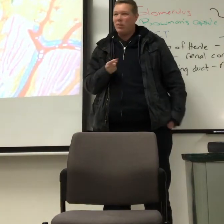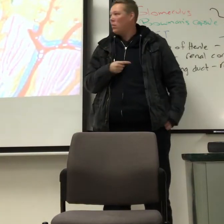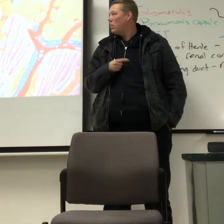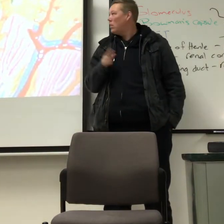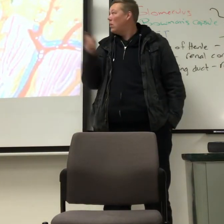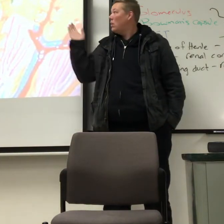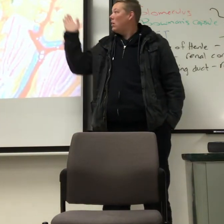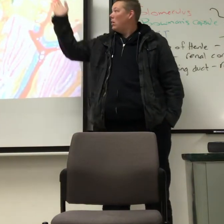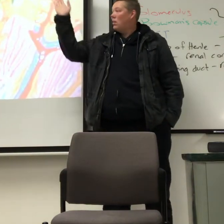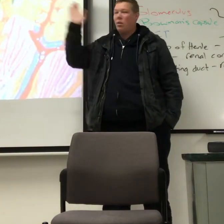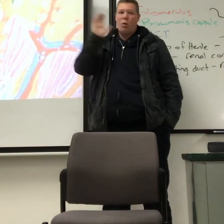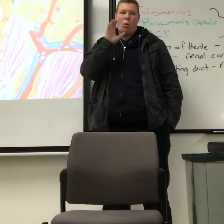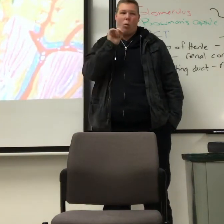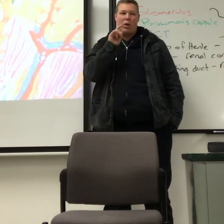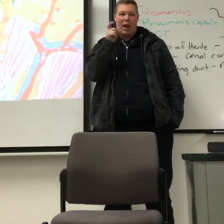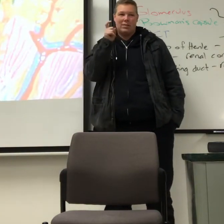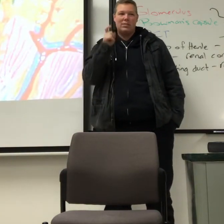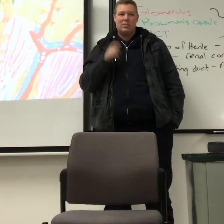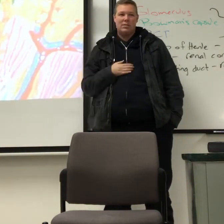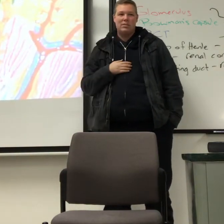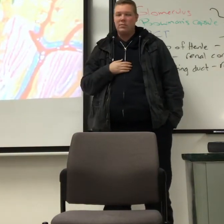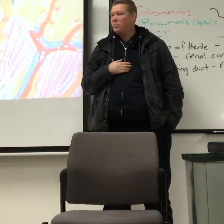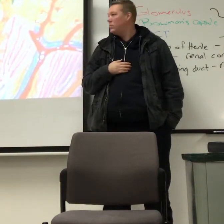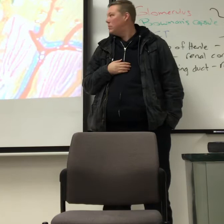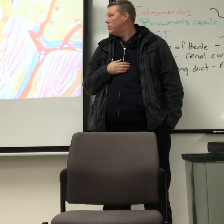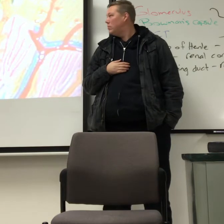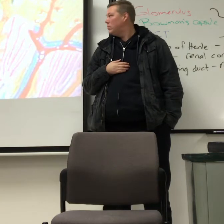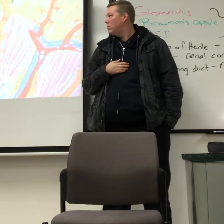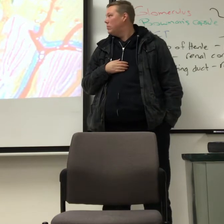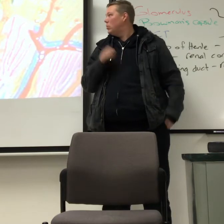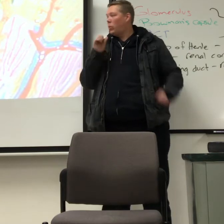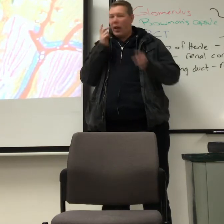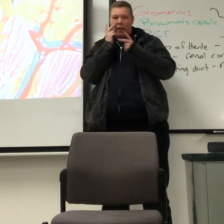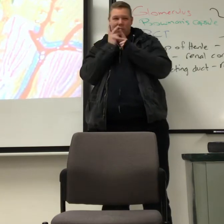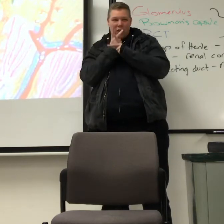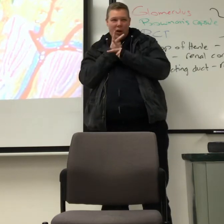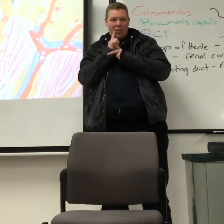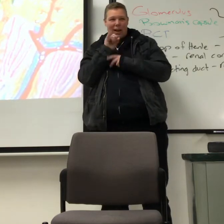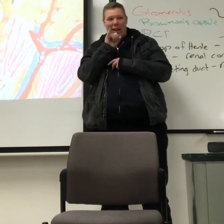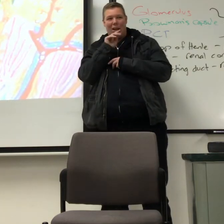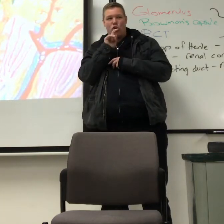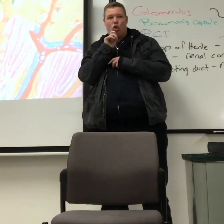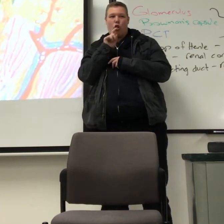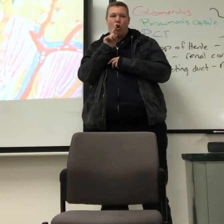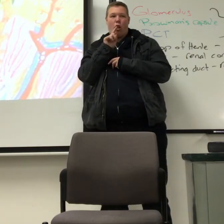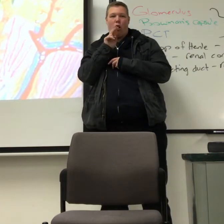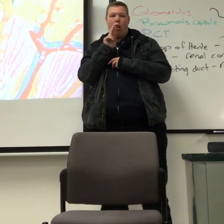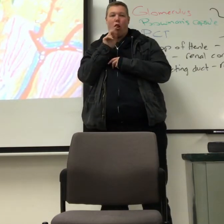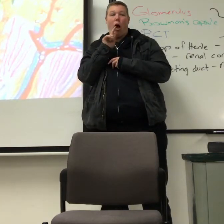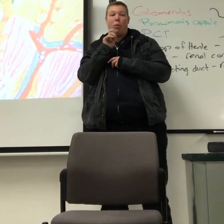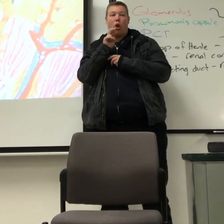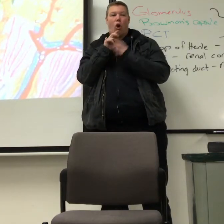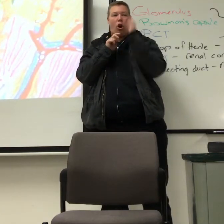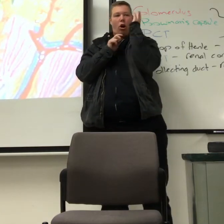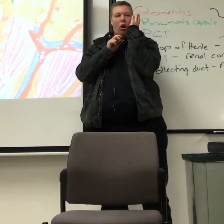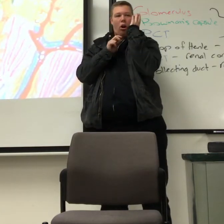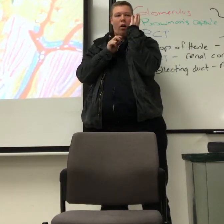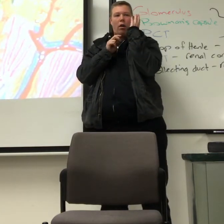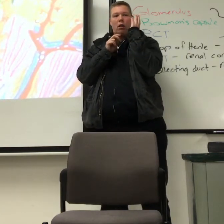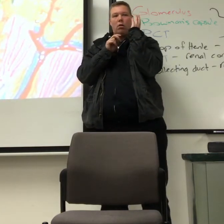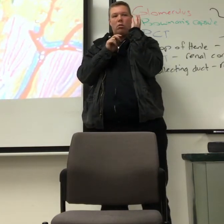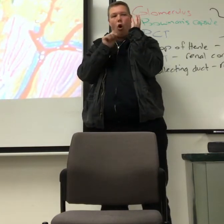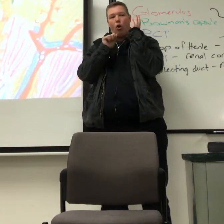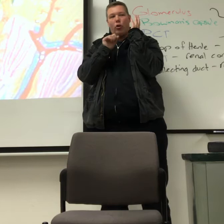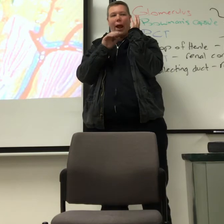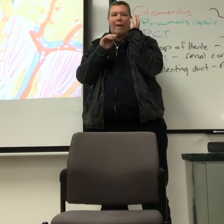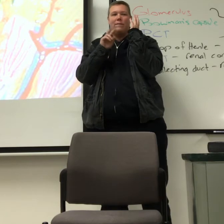Medulla, and above it is cortex. So you can make out the interlobular artery and vein. And you can even make out, I don't